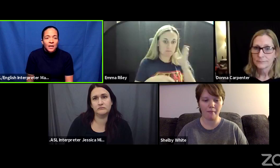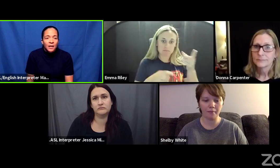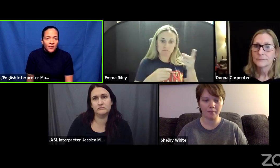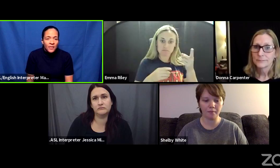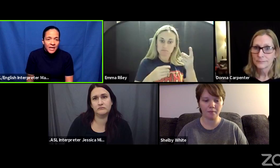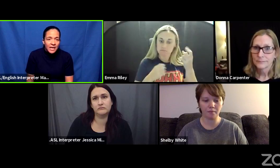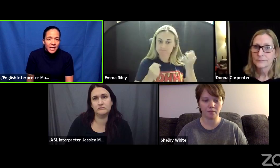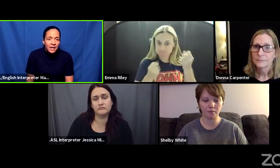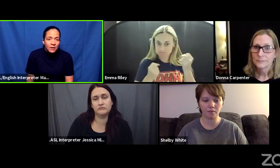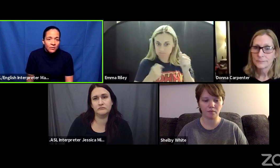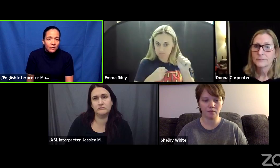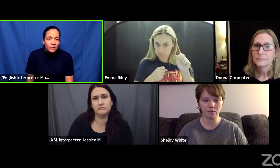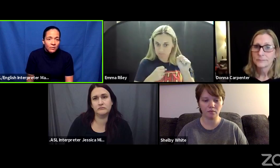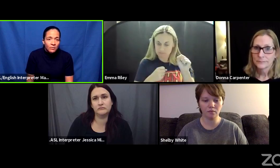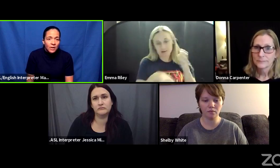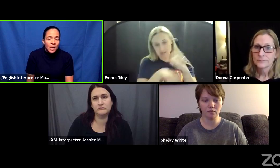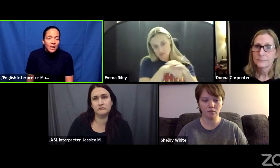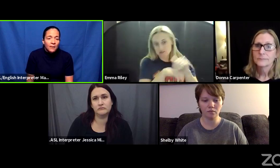KSD,